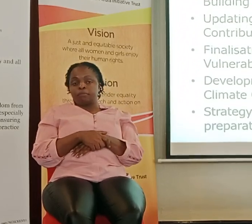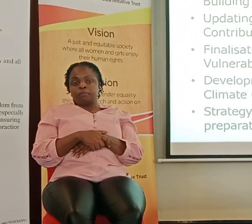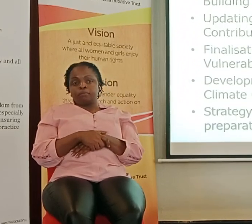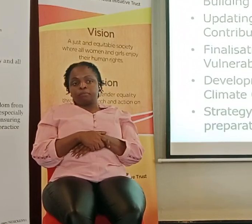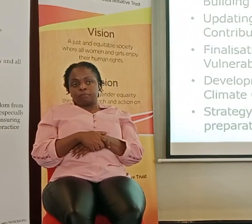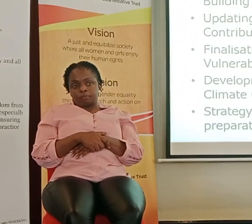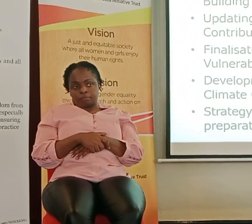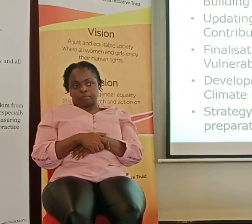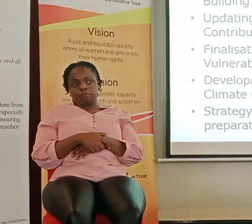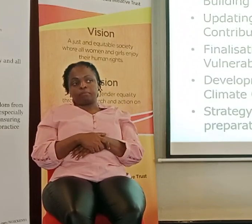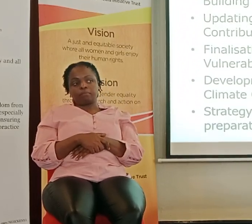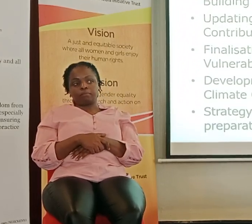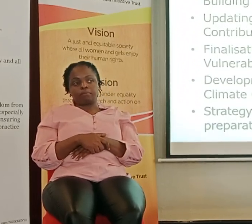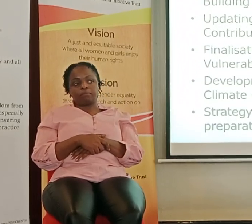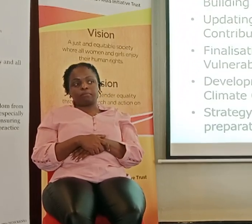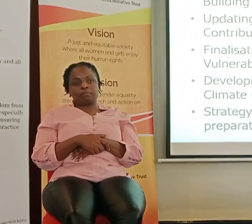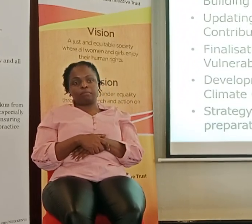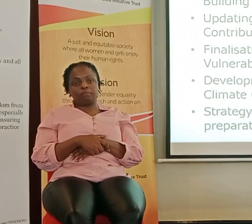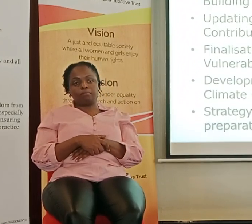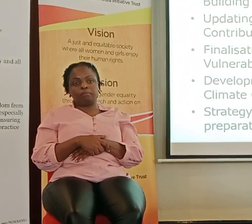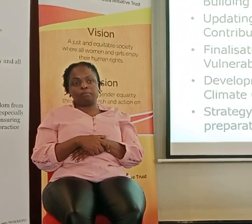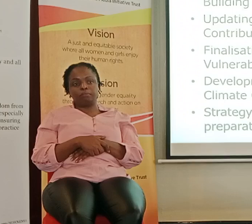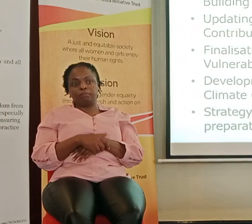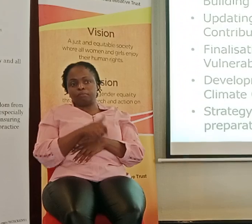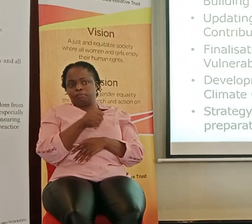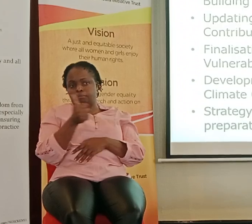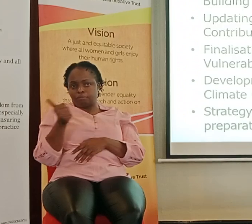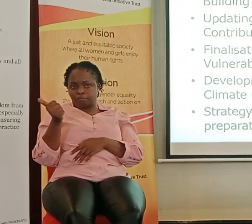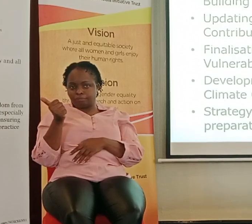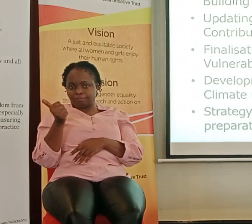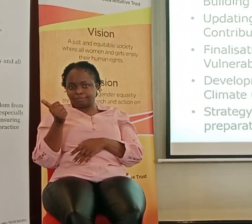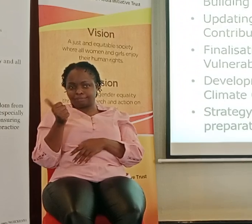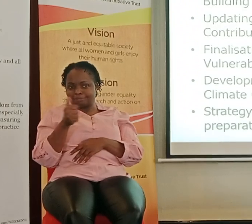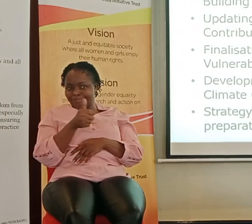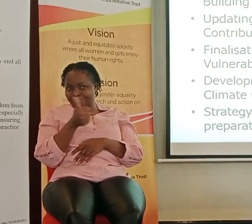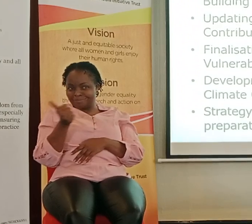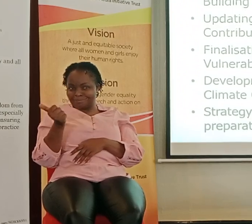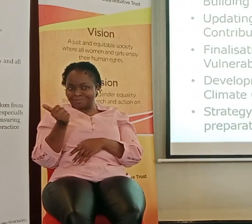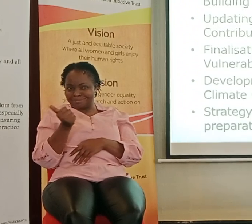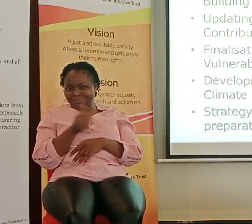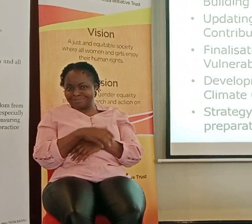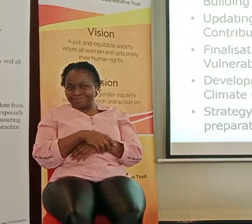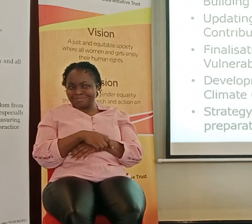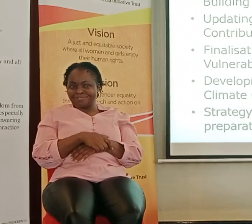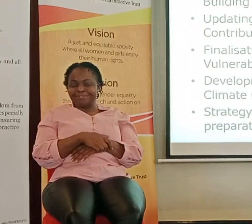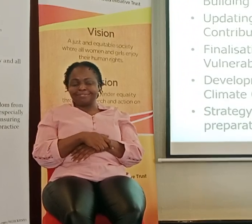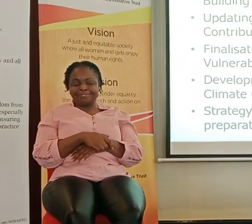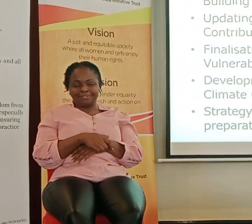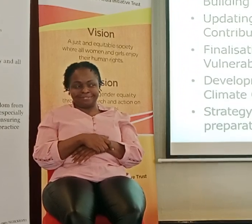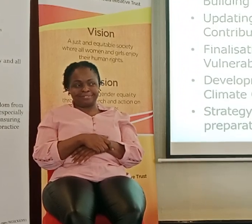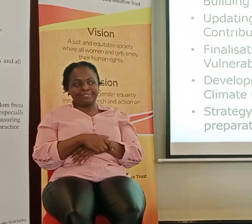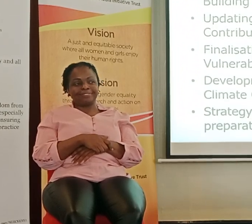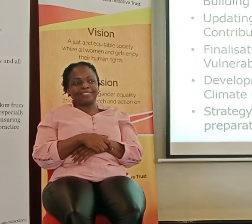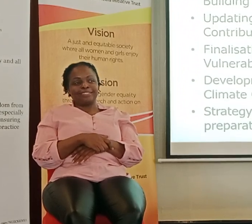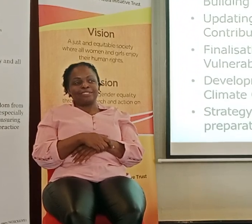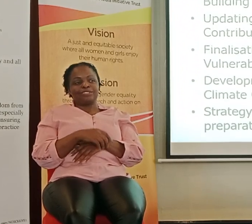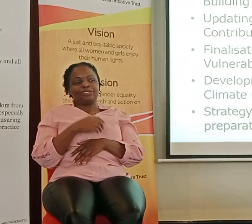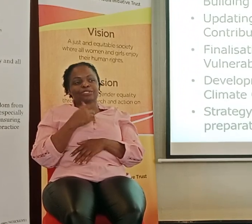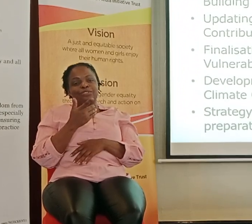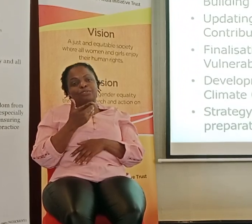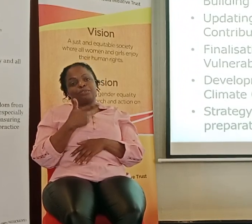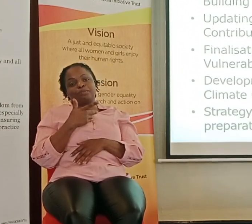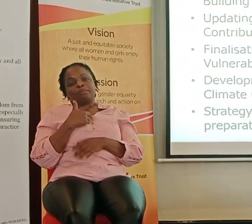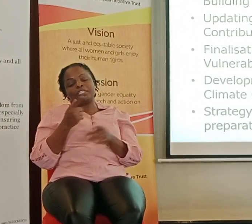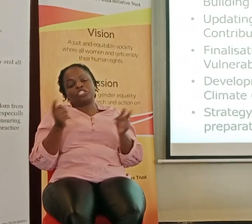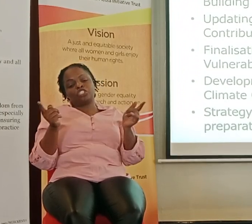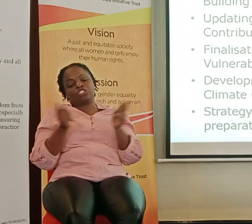Mko sawa? Mko nini kabisa? Aya. So, allow me to just